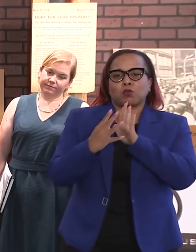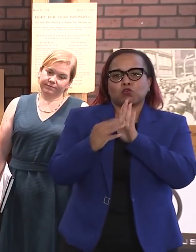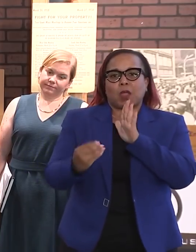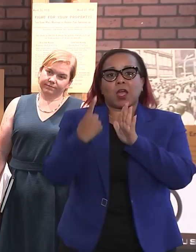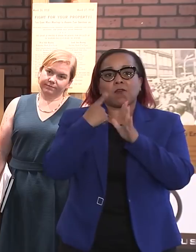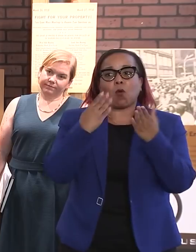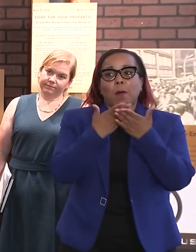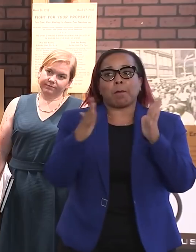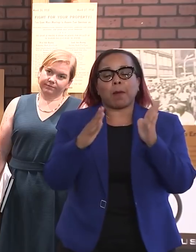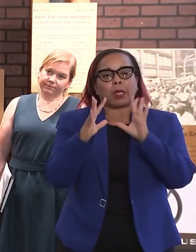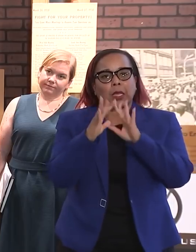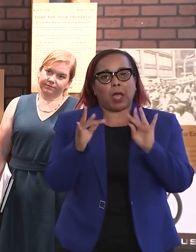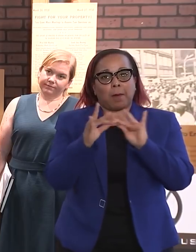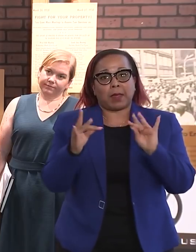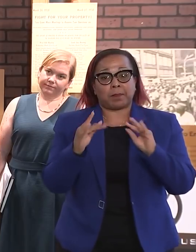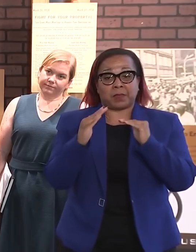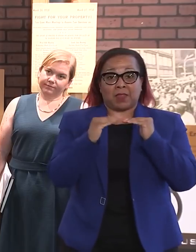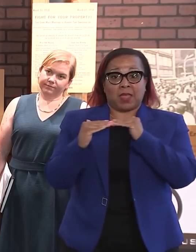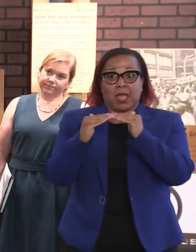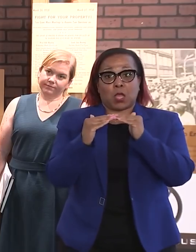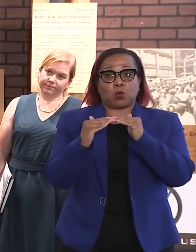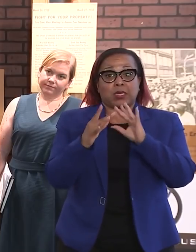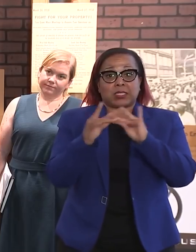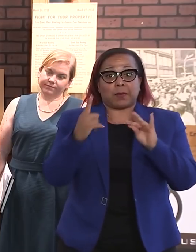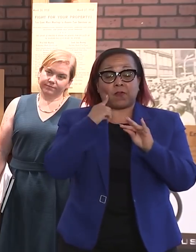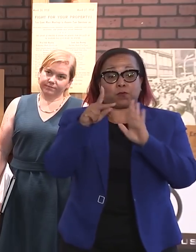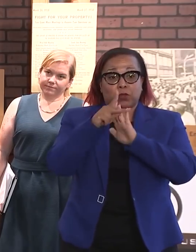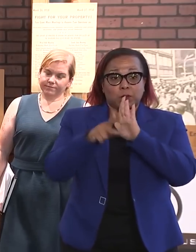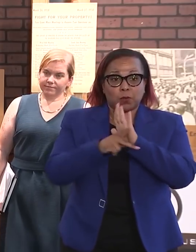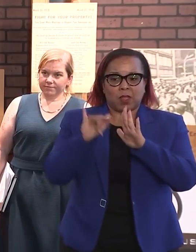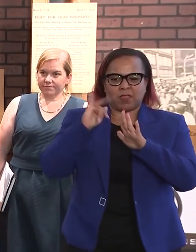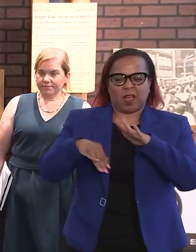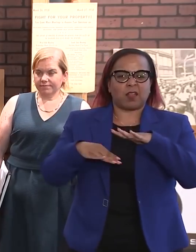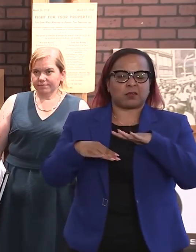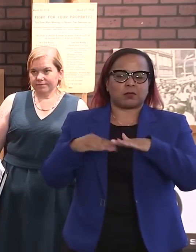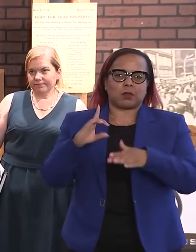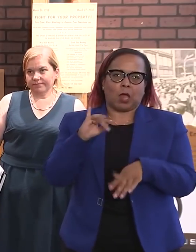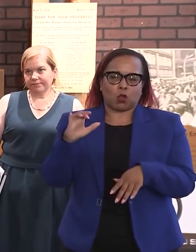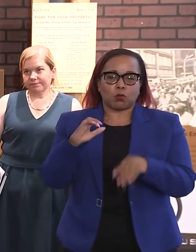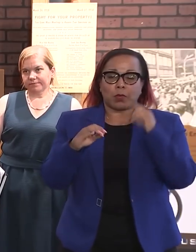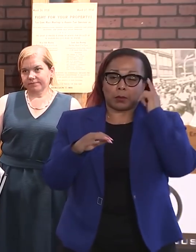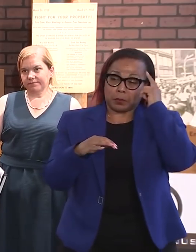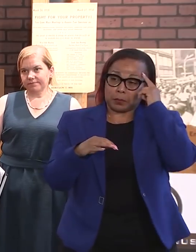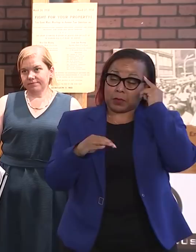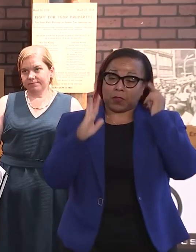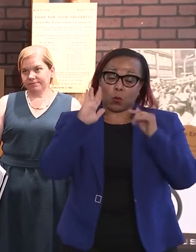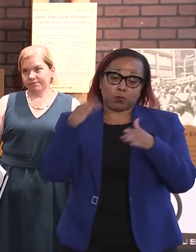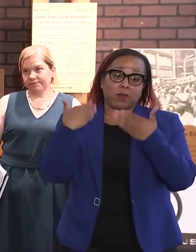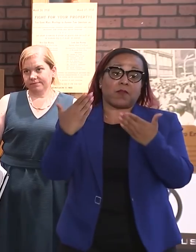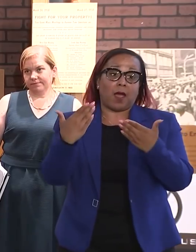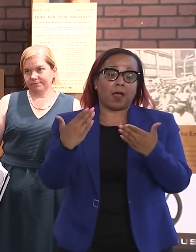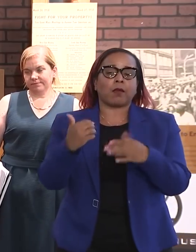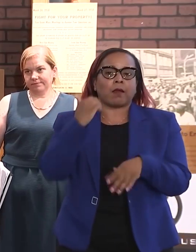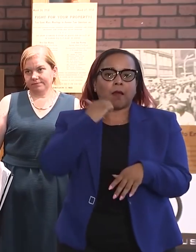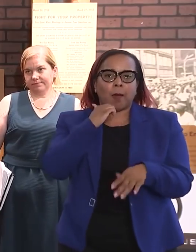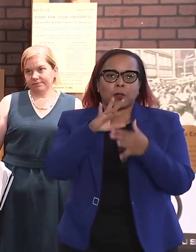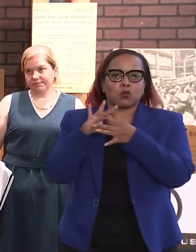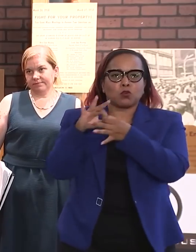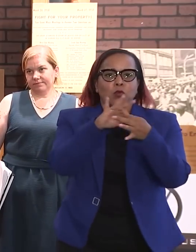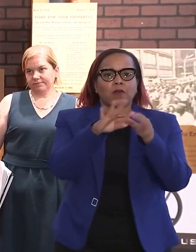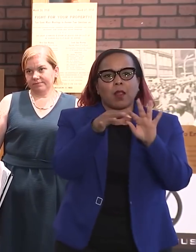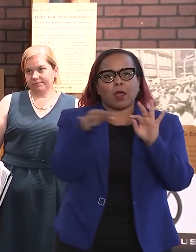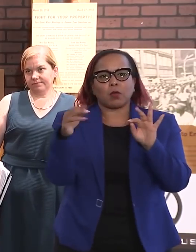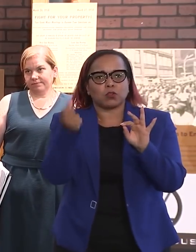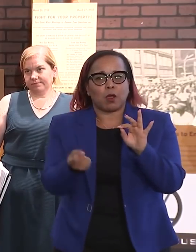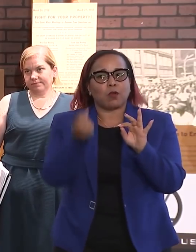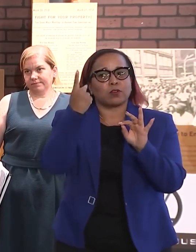comment. The Equity Statement of Principles is a foundational document that serves to provide a common and unified language